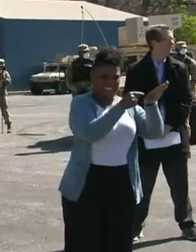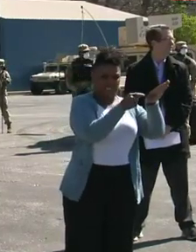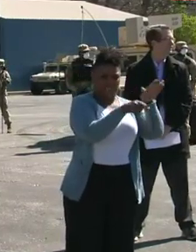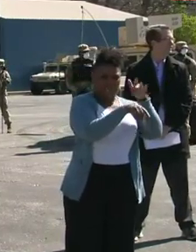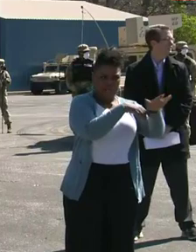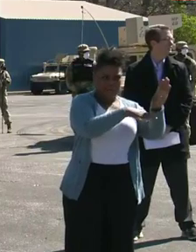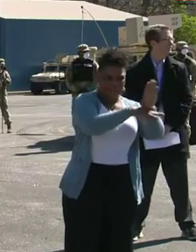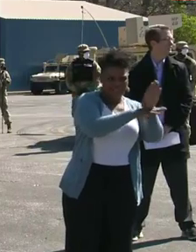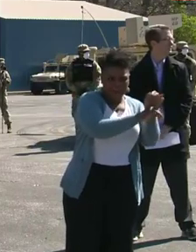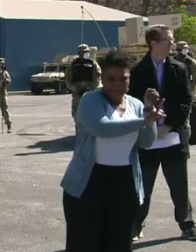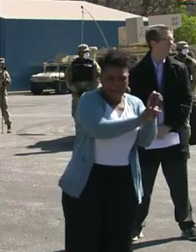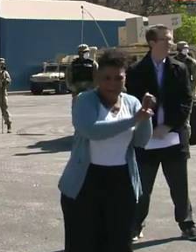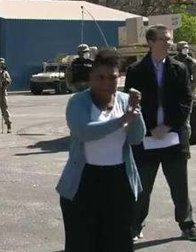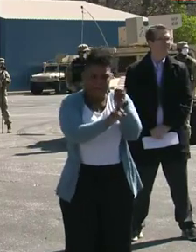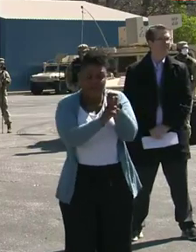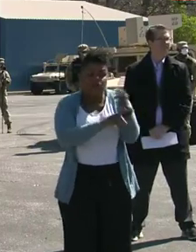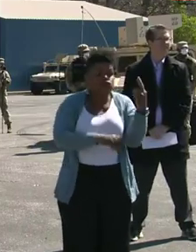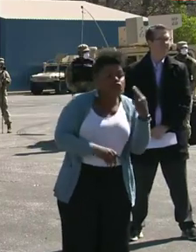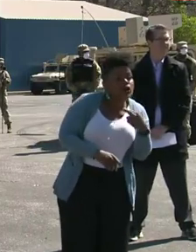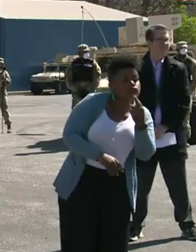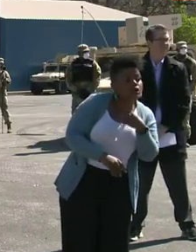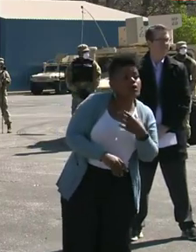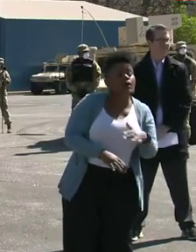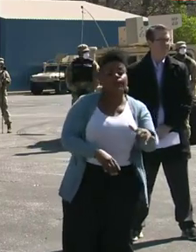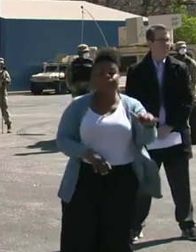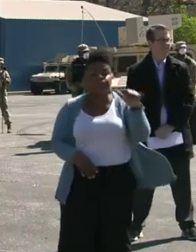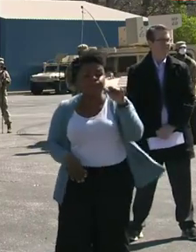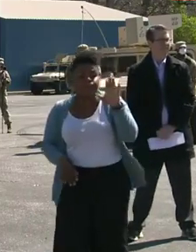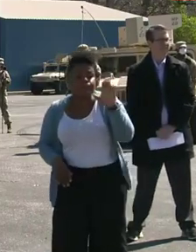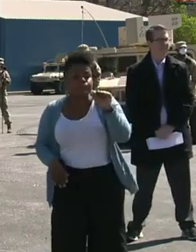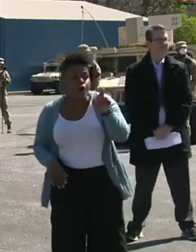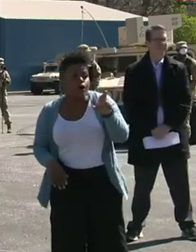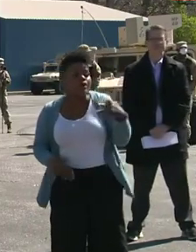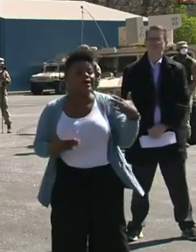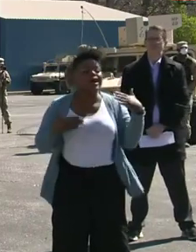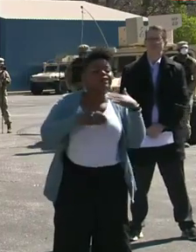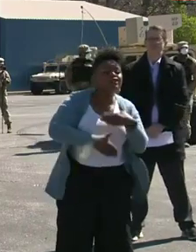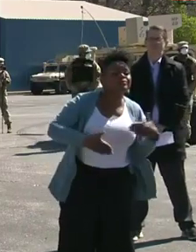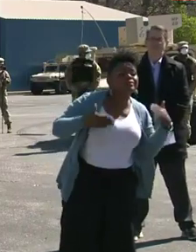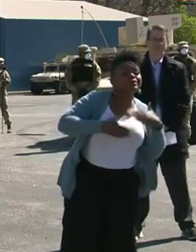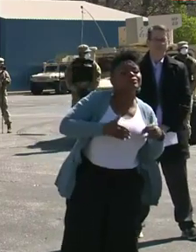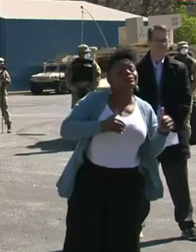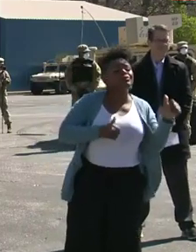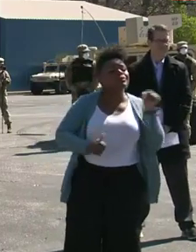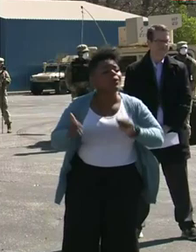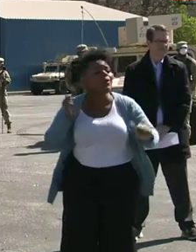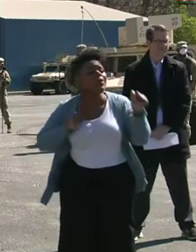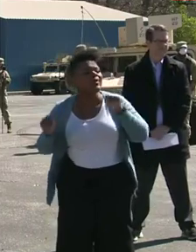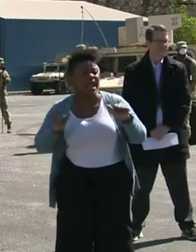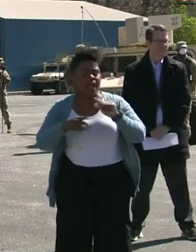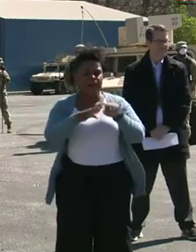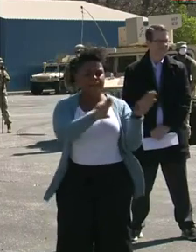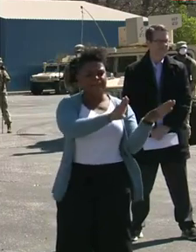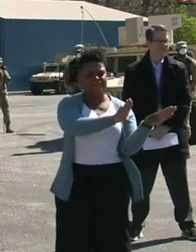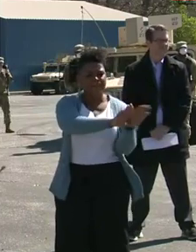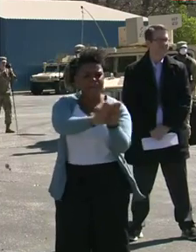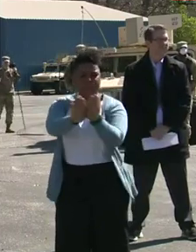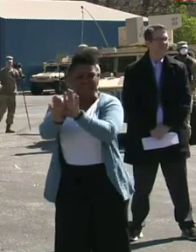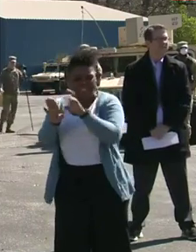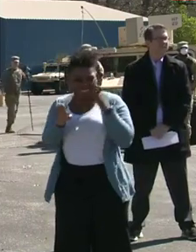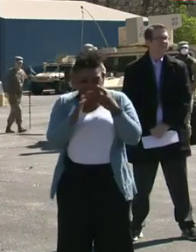Restaurants, bars, entertainment folks who were shut down at the outset. I